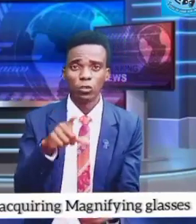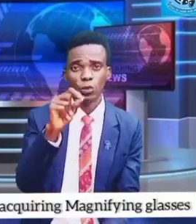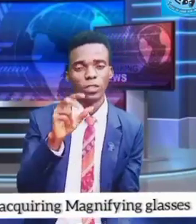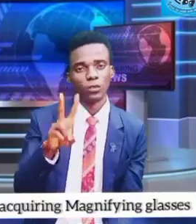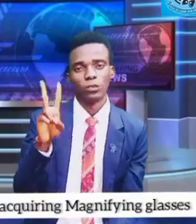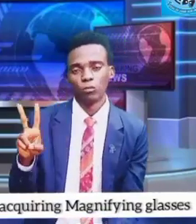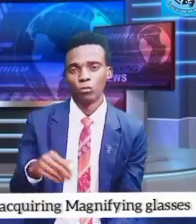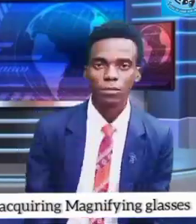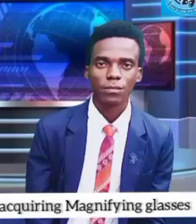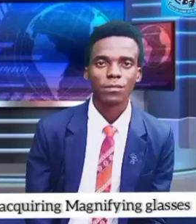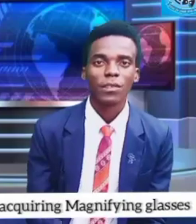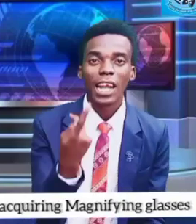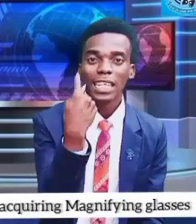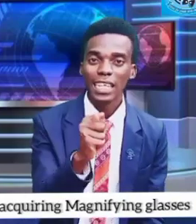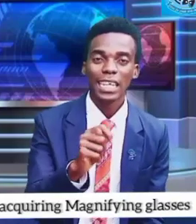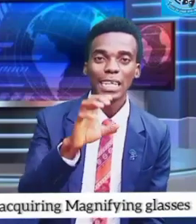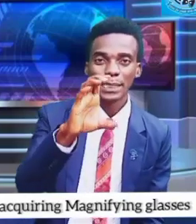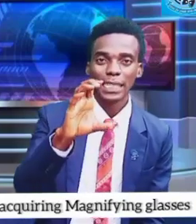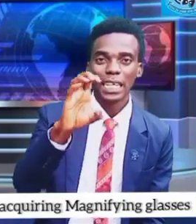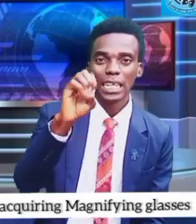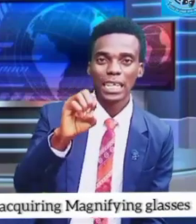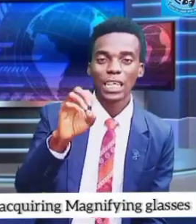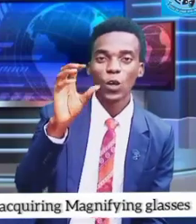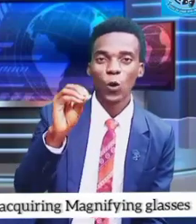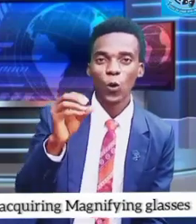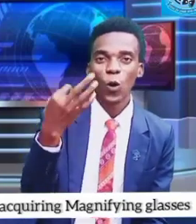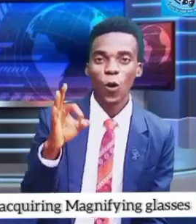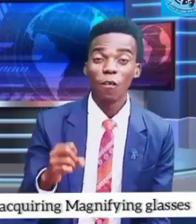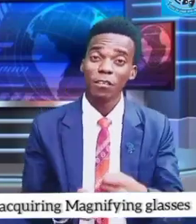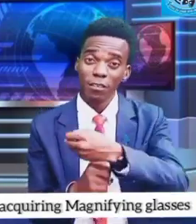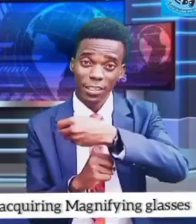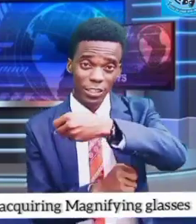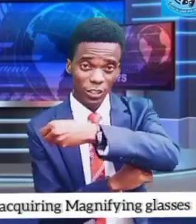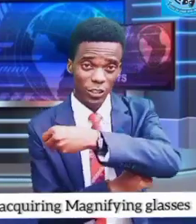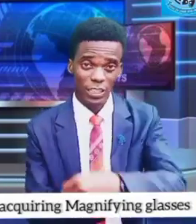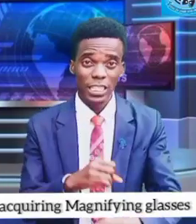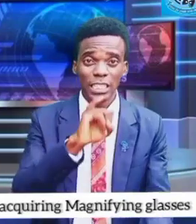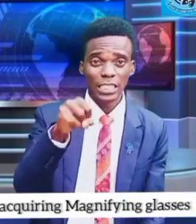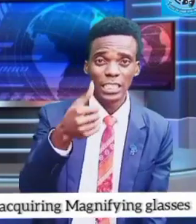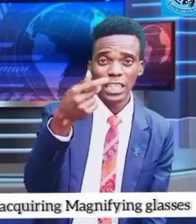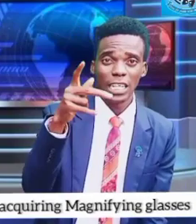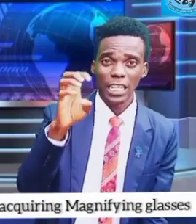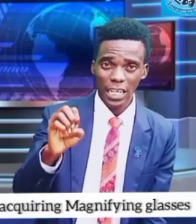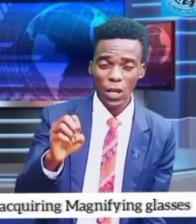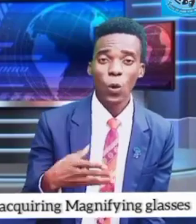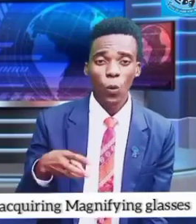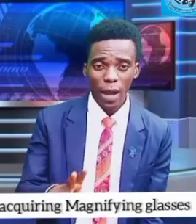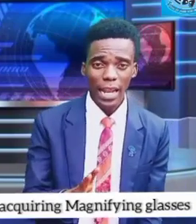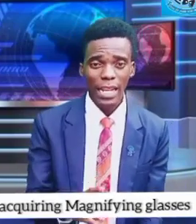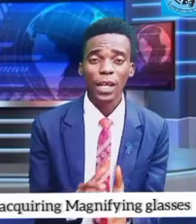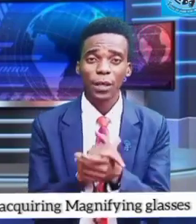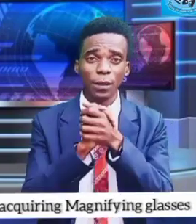2022. Chief Executive Foundation CEO of the foundation, Jeke Pele, while making the commendation